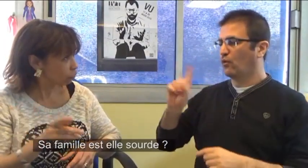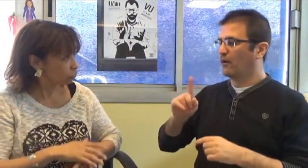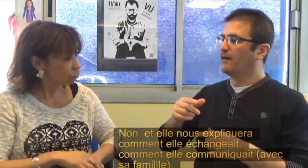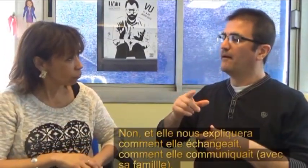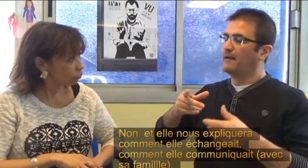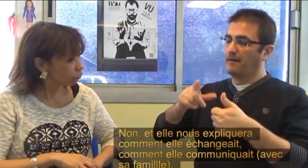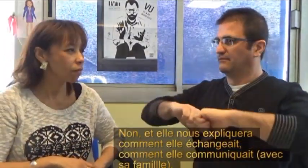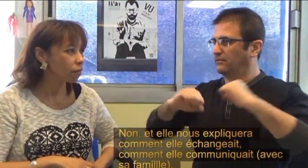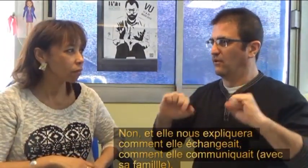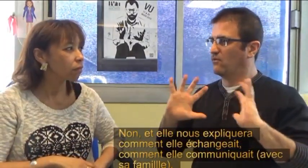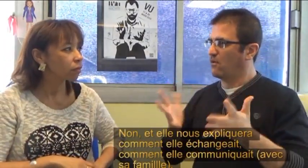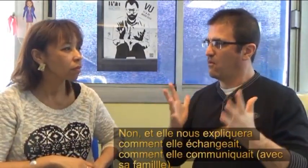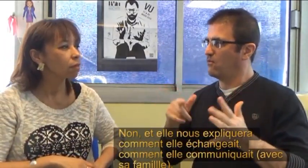slow down.